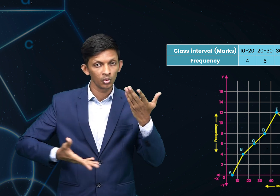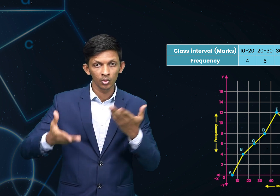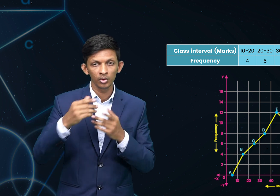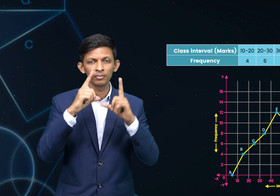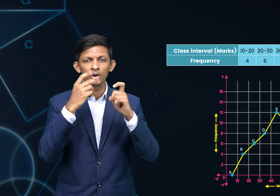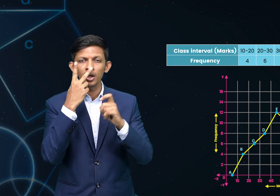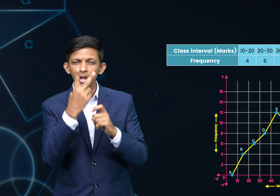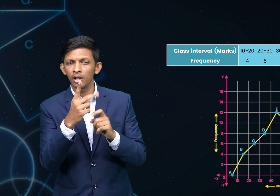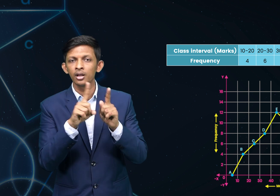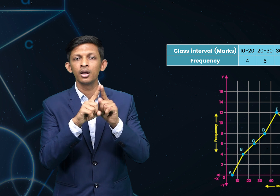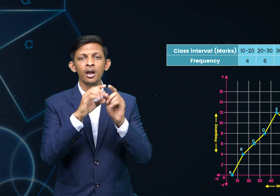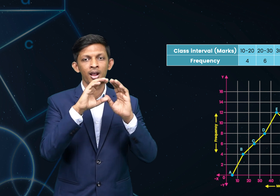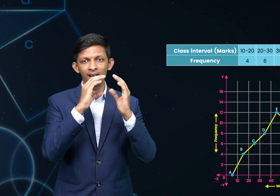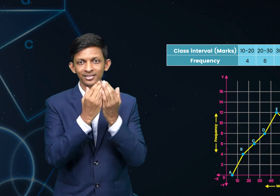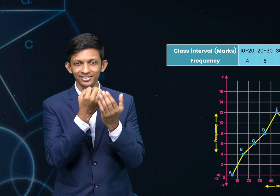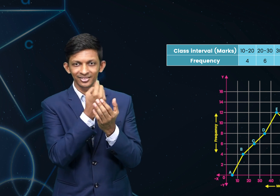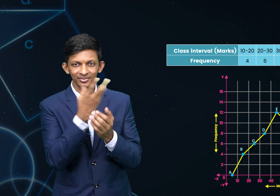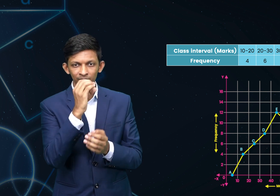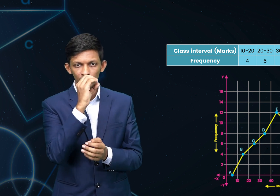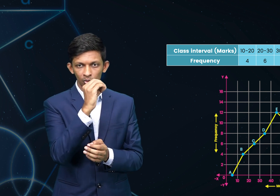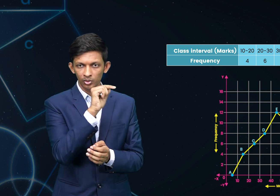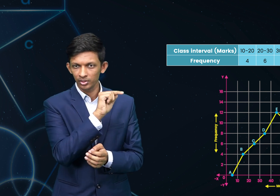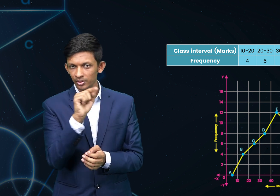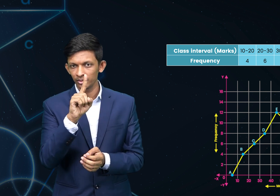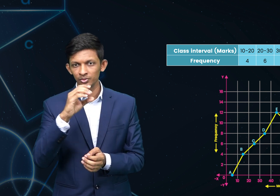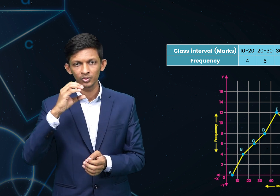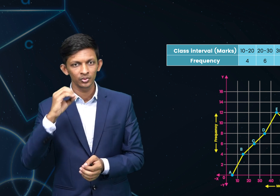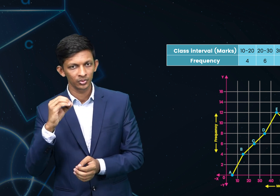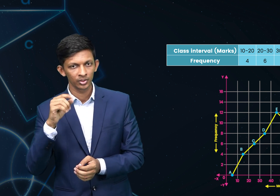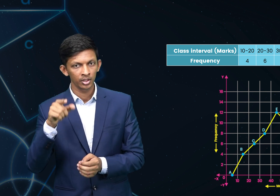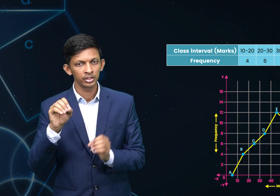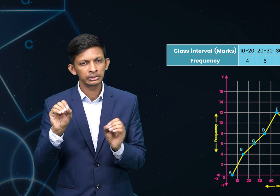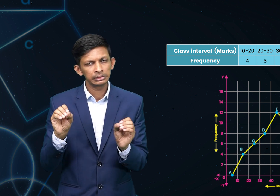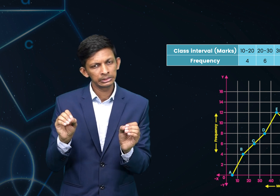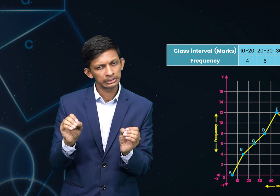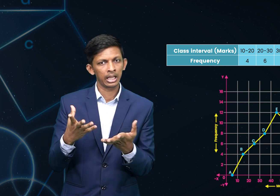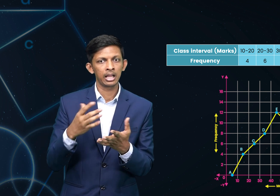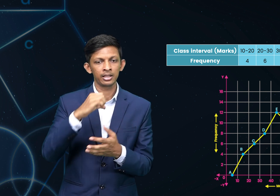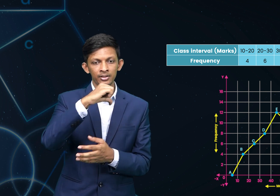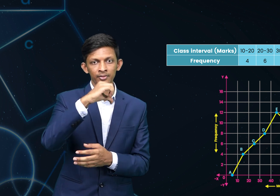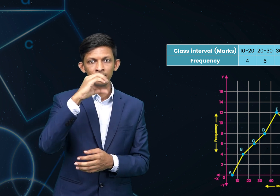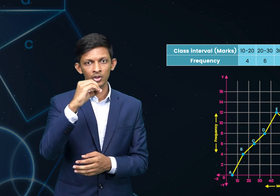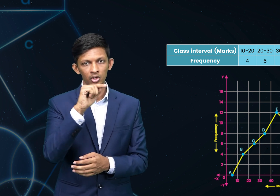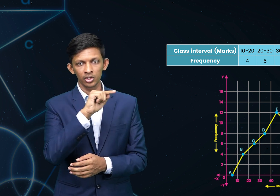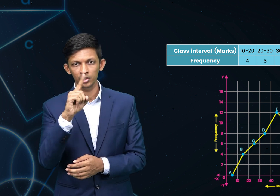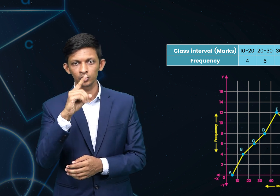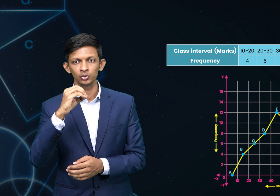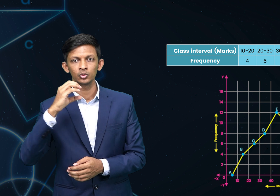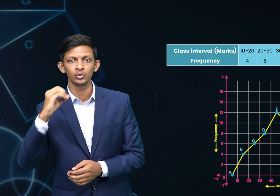We take the imagined classes as 0 to 10 at the beginning and 90 to 100 at the